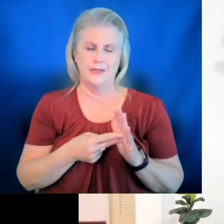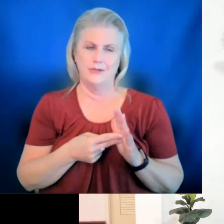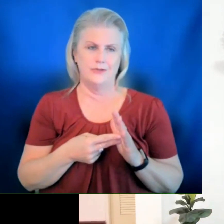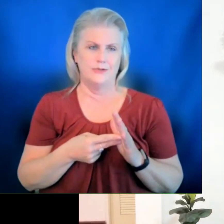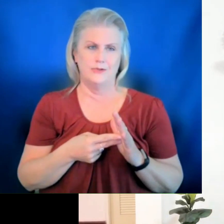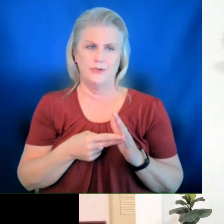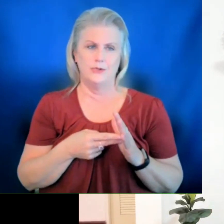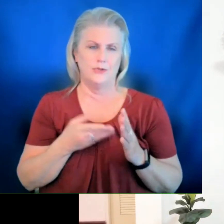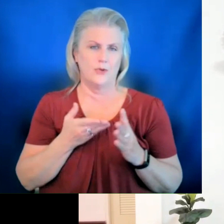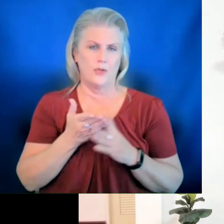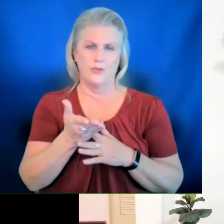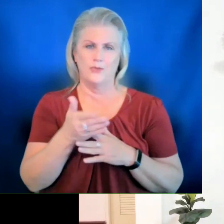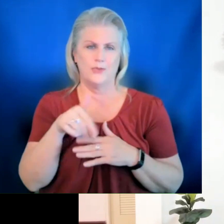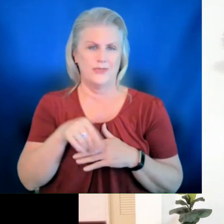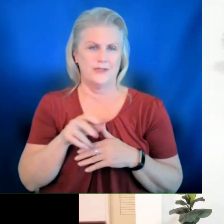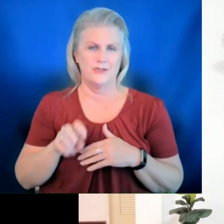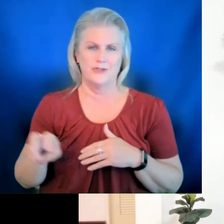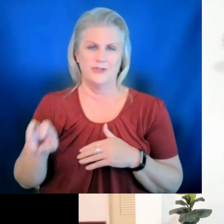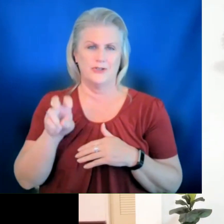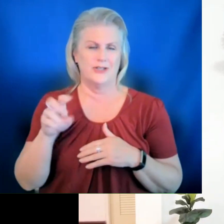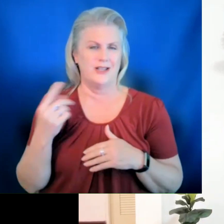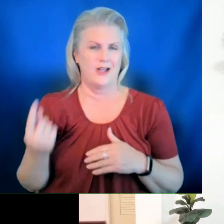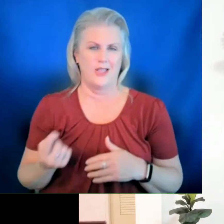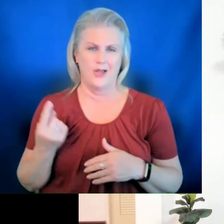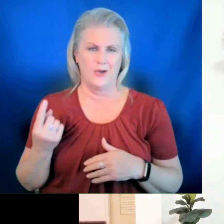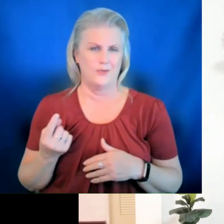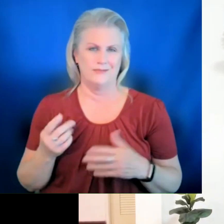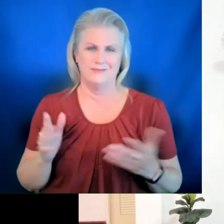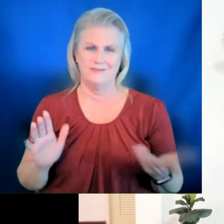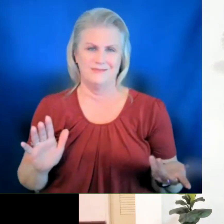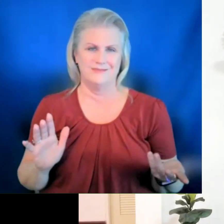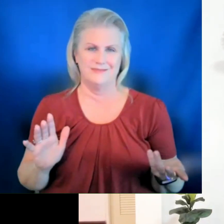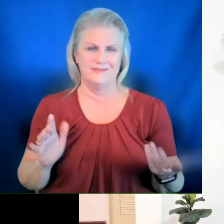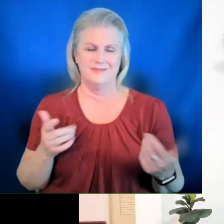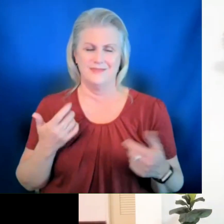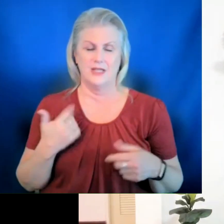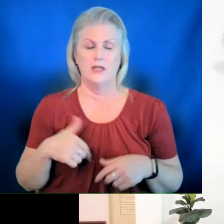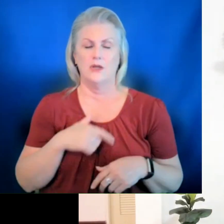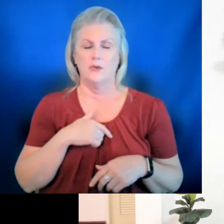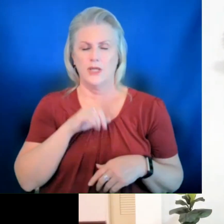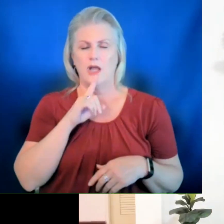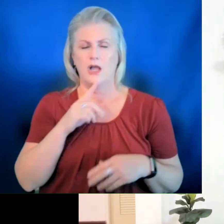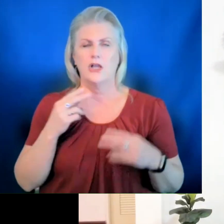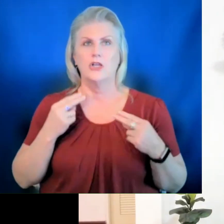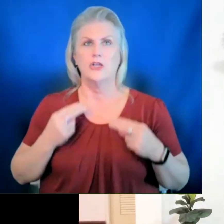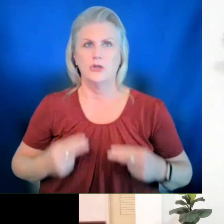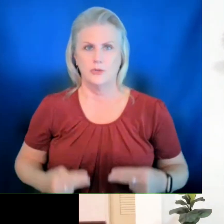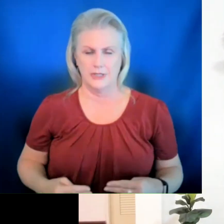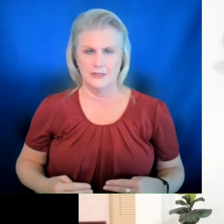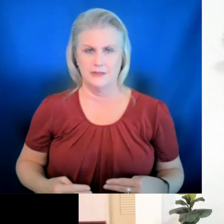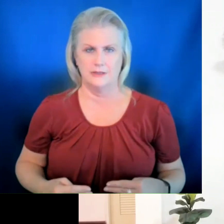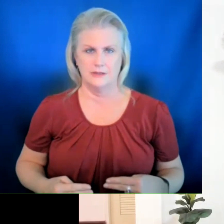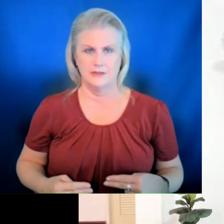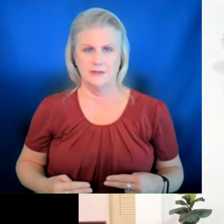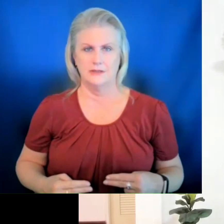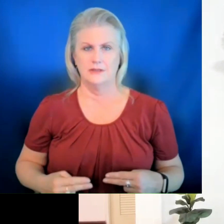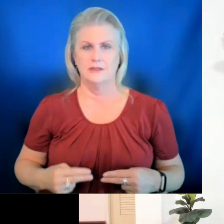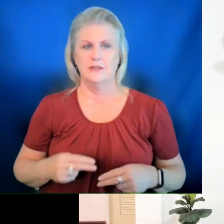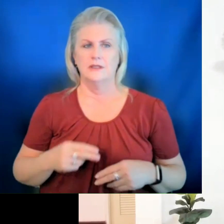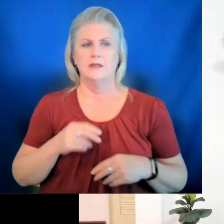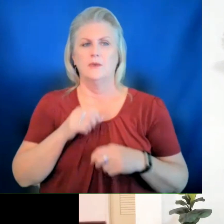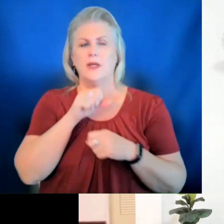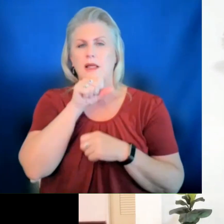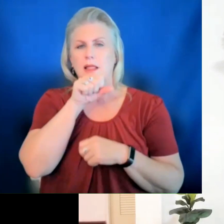journey alone. We are human beings who love and strive